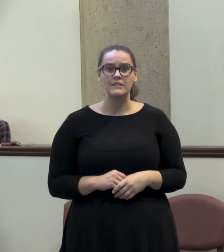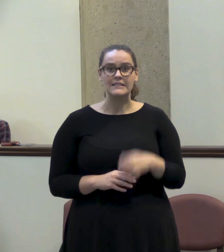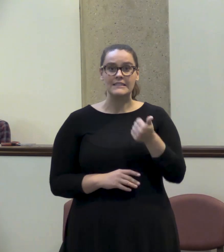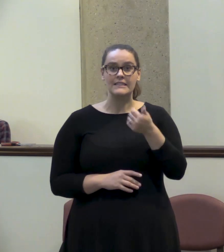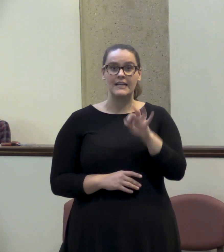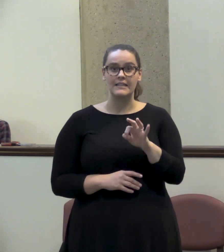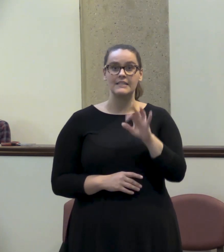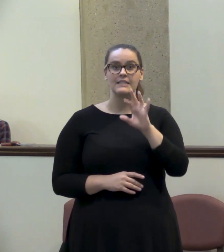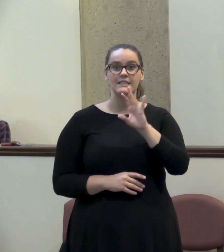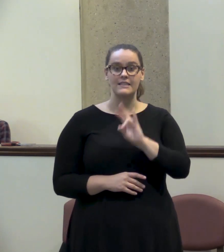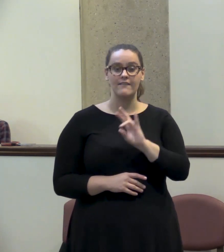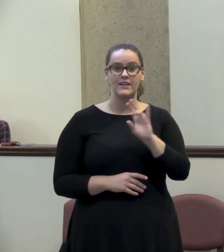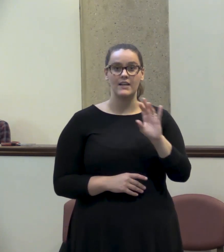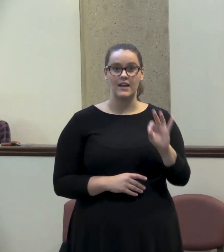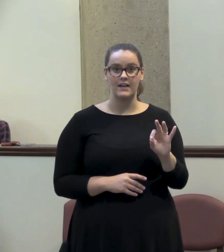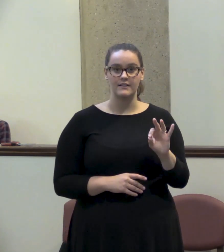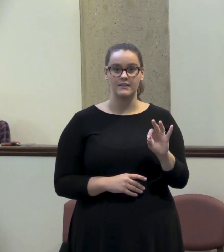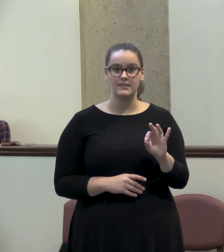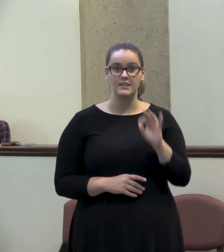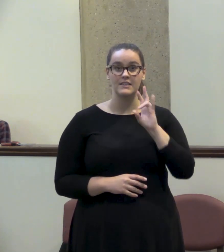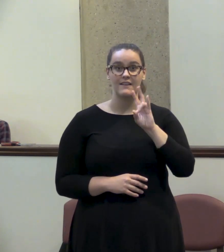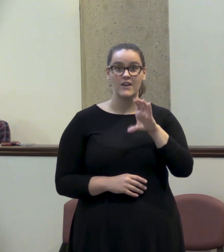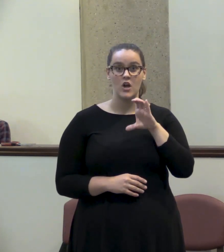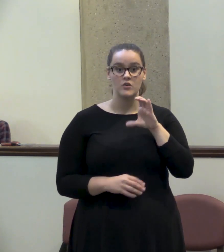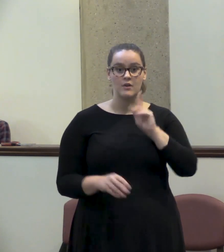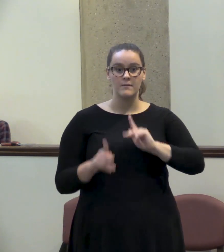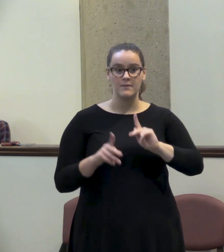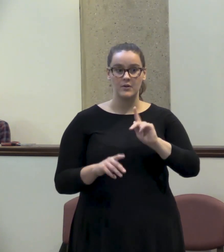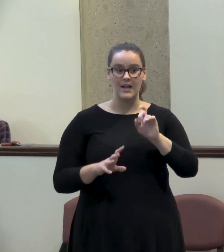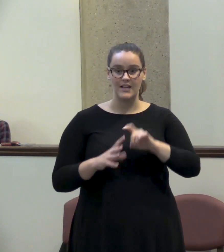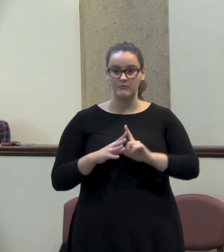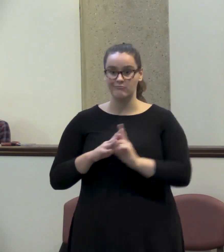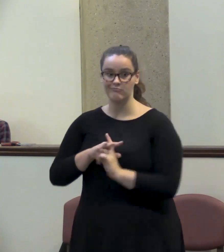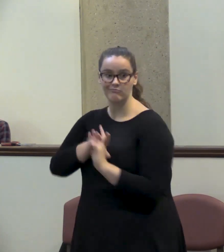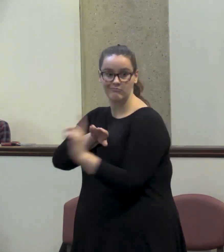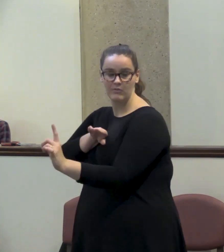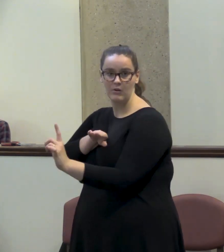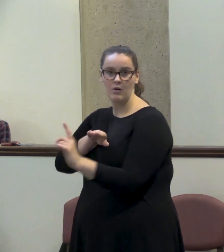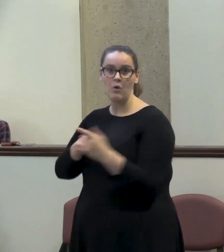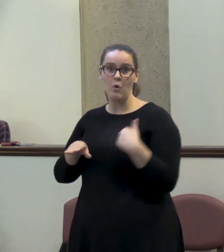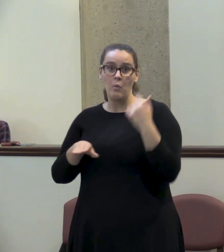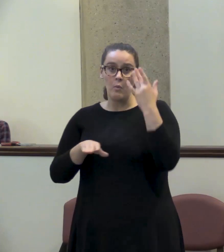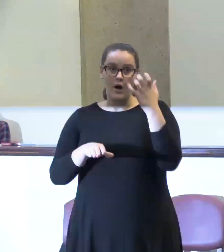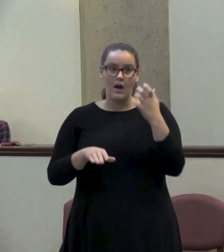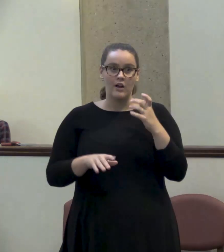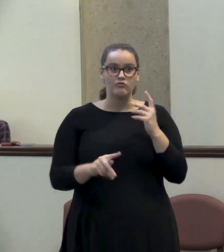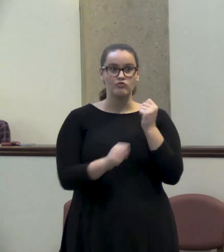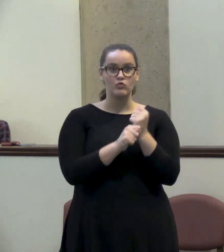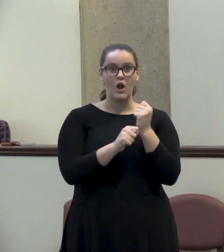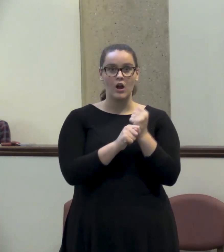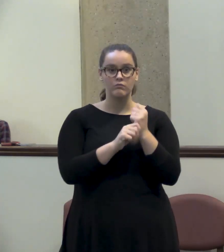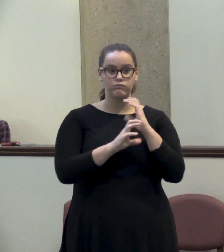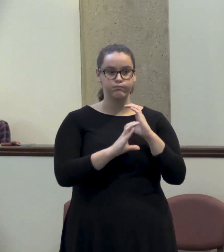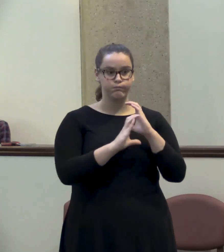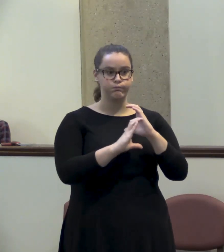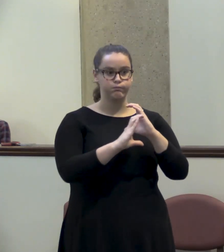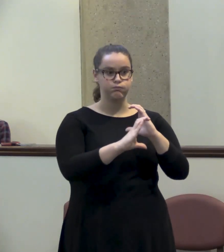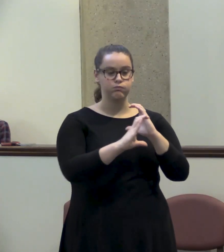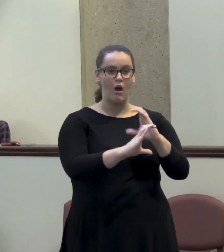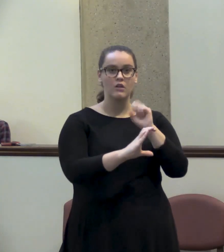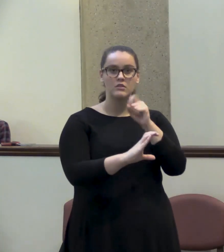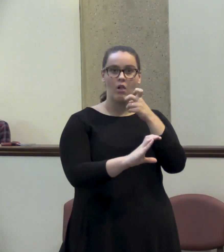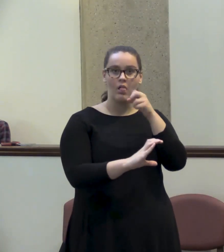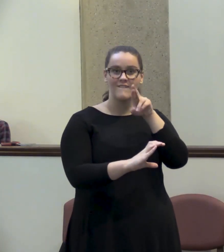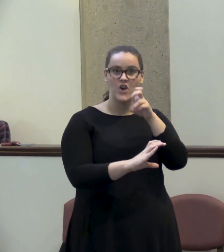1979. 700 people were forced to be evacuated when a tank car carrying sulfuric acid tipped over, causing a massive